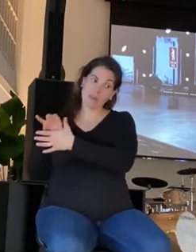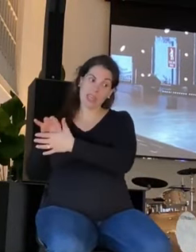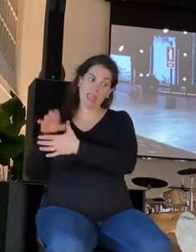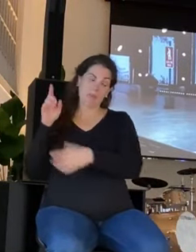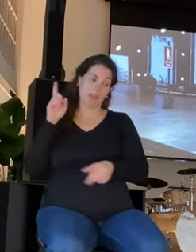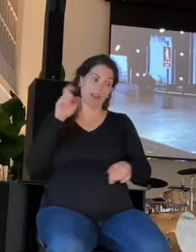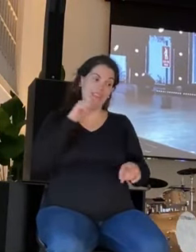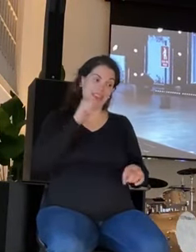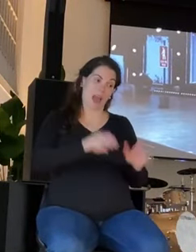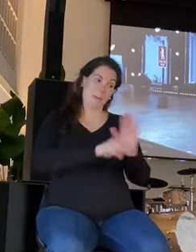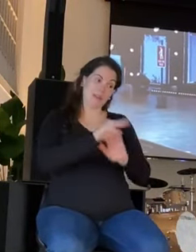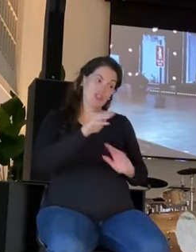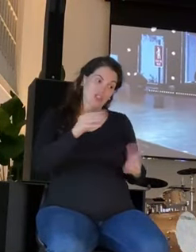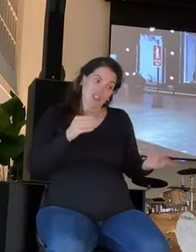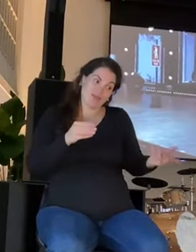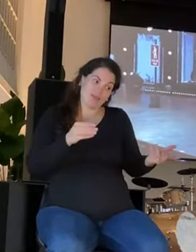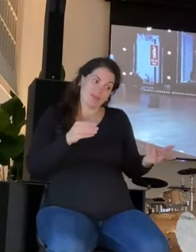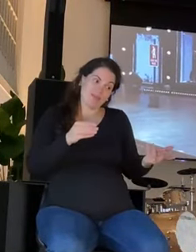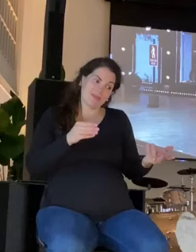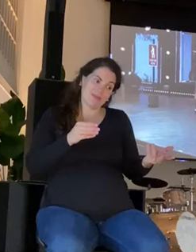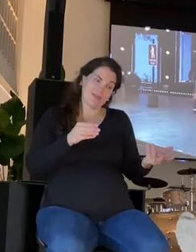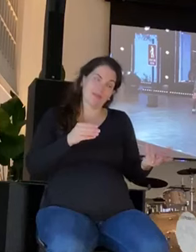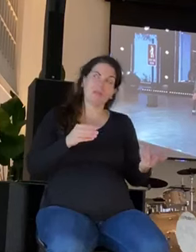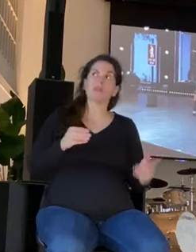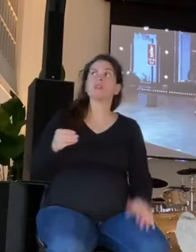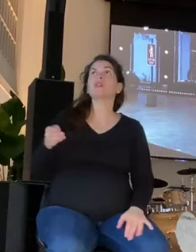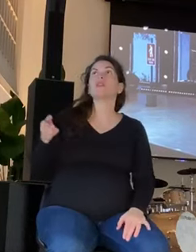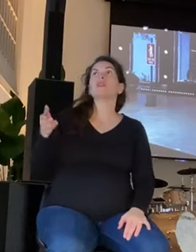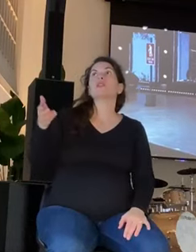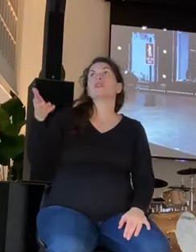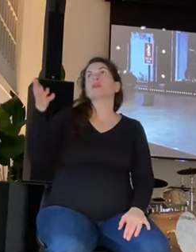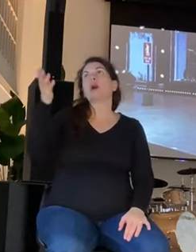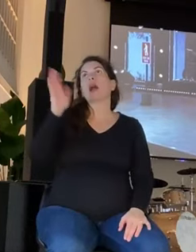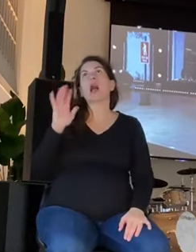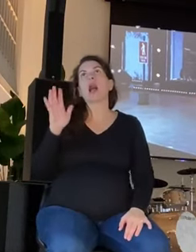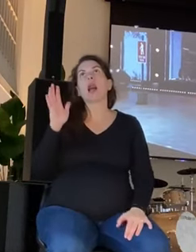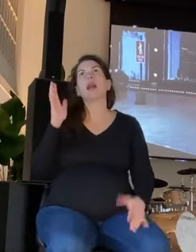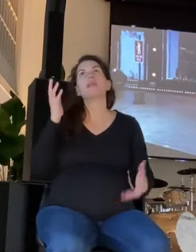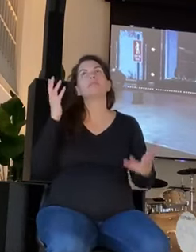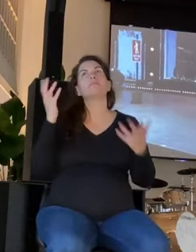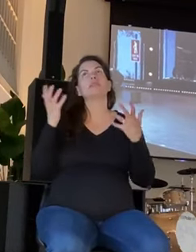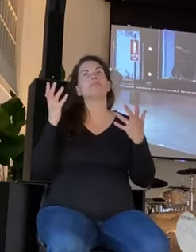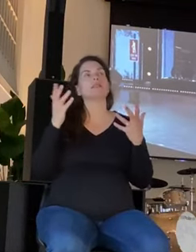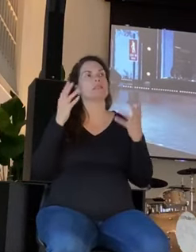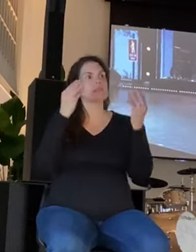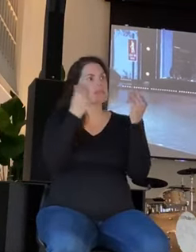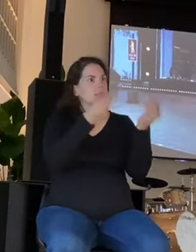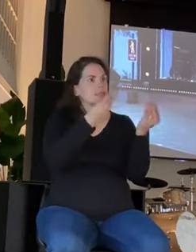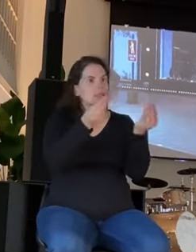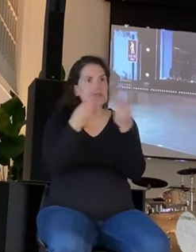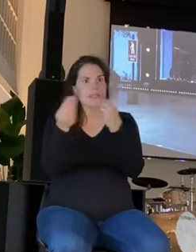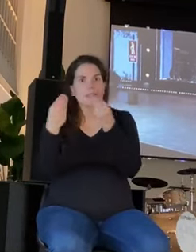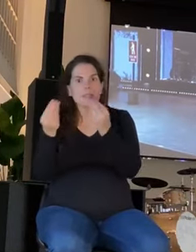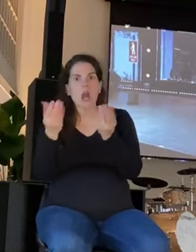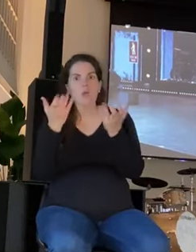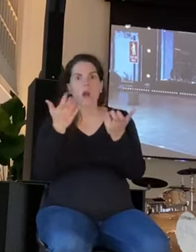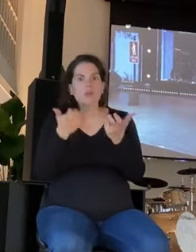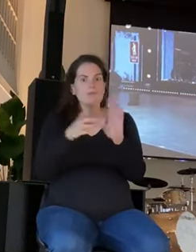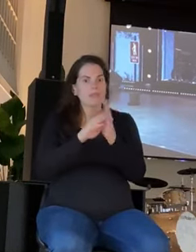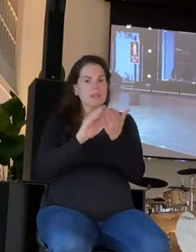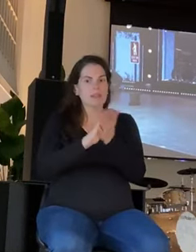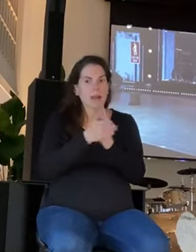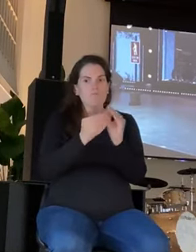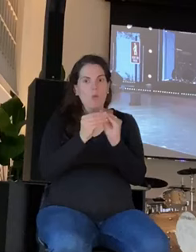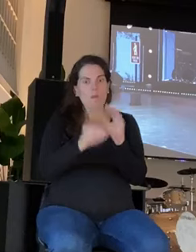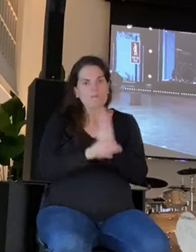I wonder if God's just going, would you just work the process of wisdom and let me grow you up and get you out of diapers so you're not so